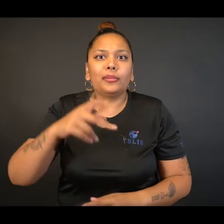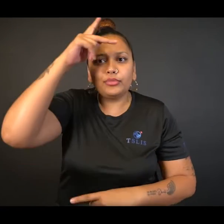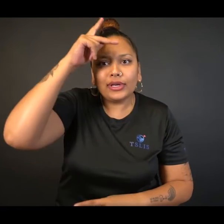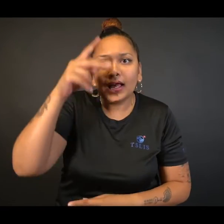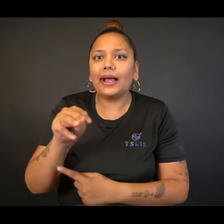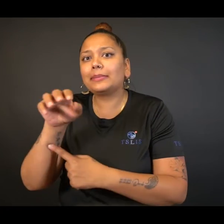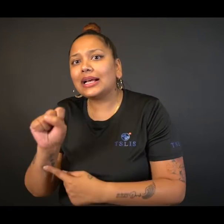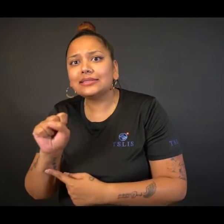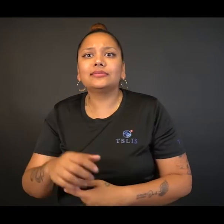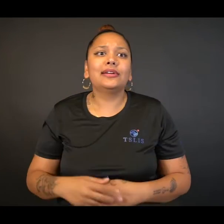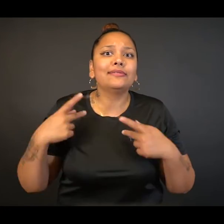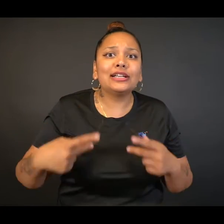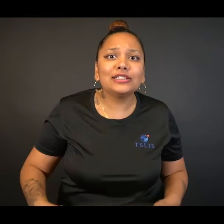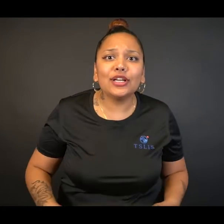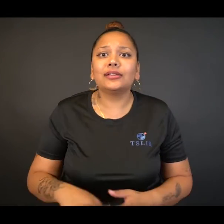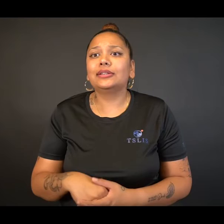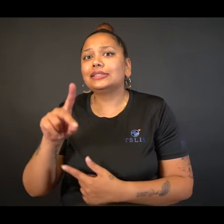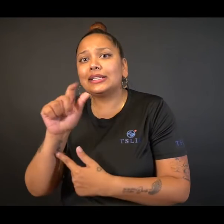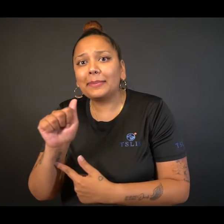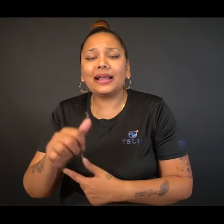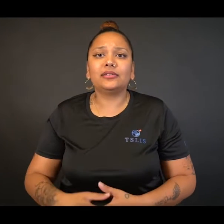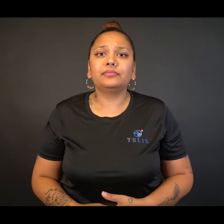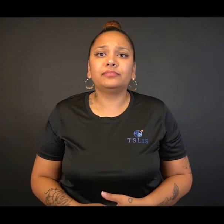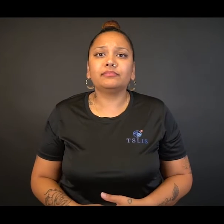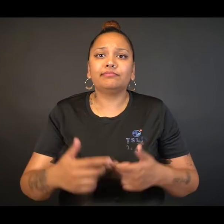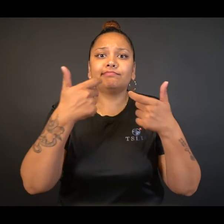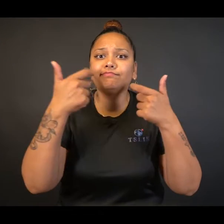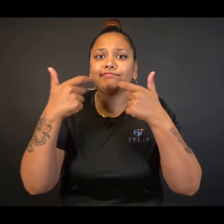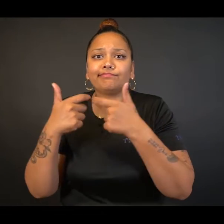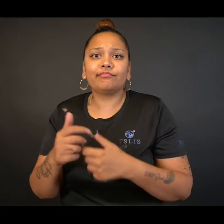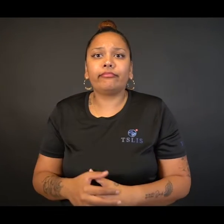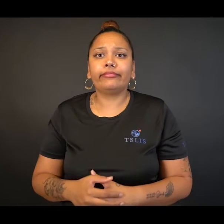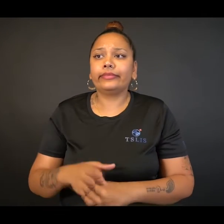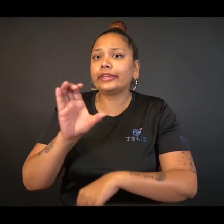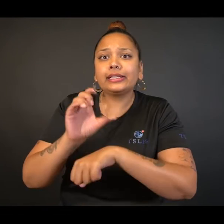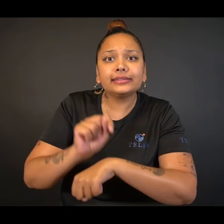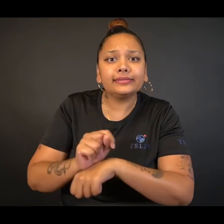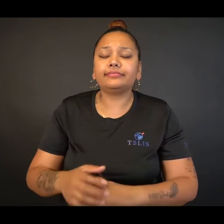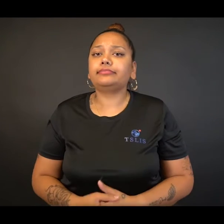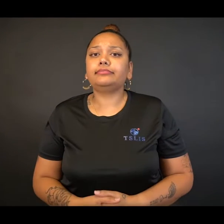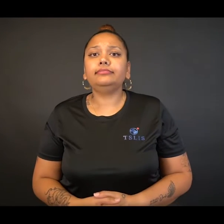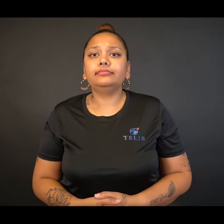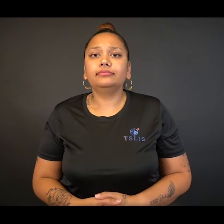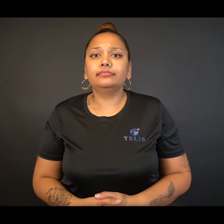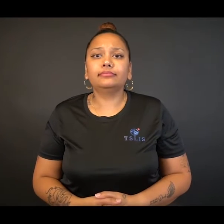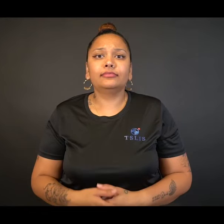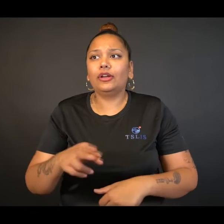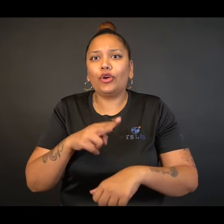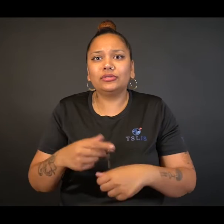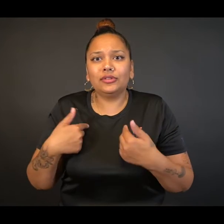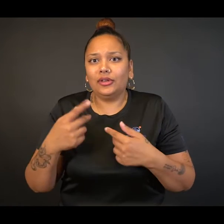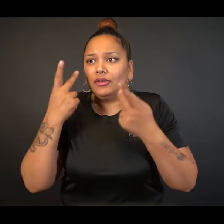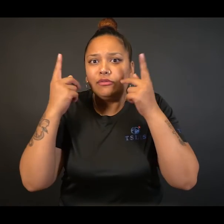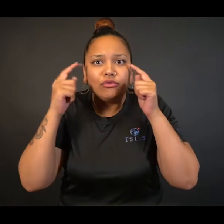tunnel syndrome. And of course, there's vision loss as well. And I speak completely as a library person, but